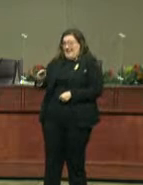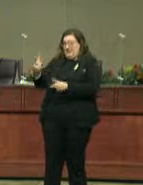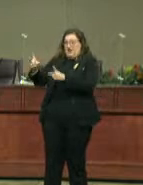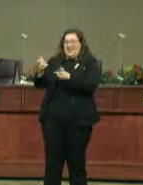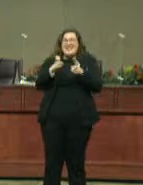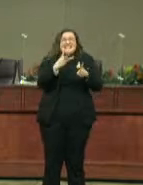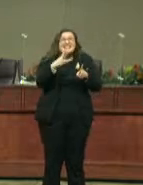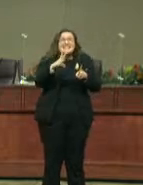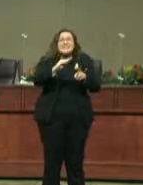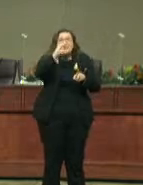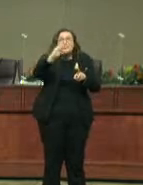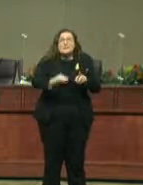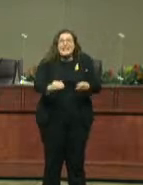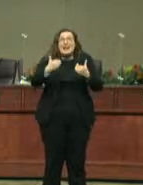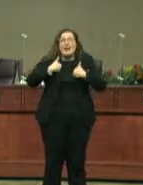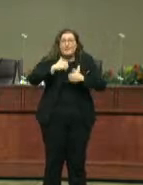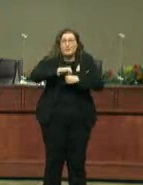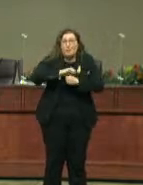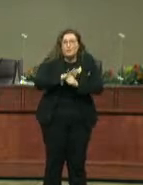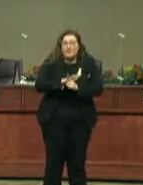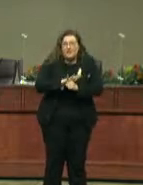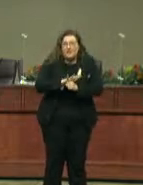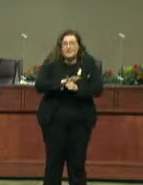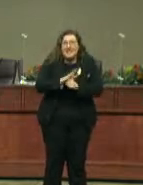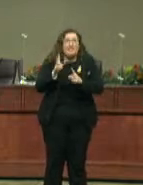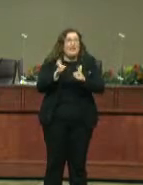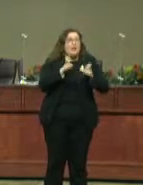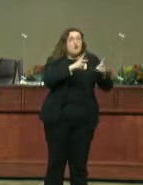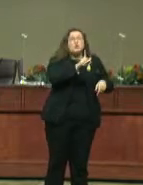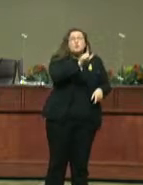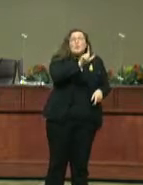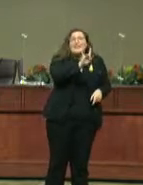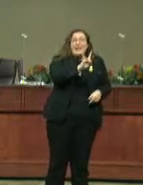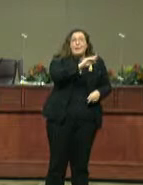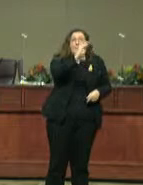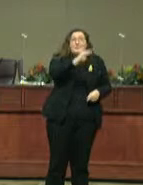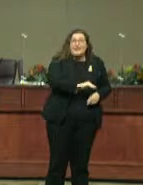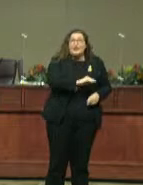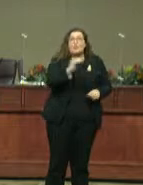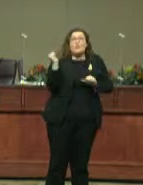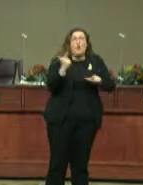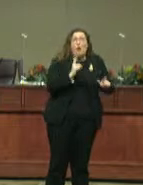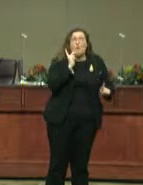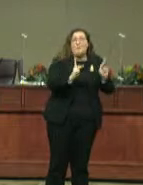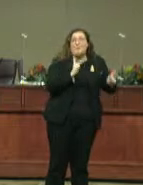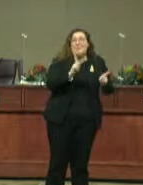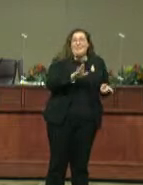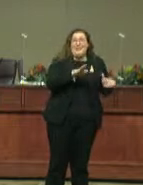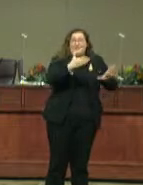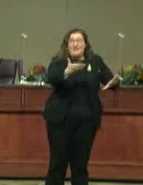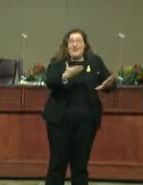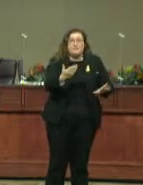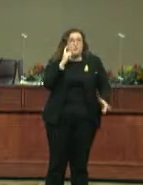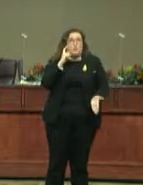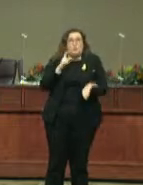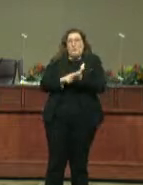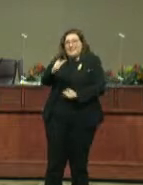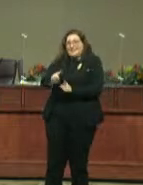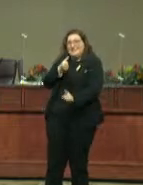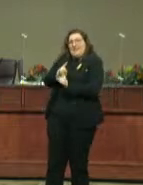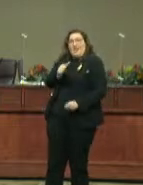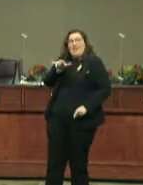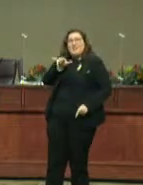represent 28% of all death. So that is a disproportion right there. And we have